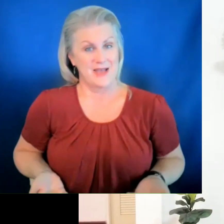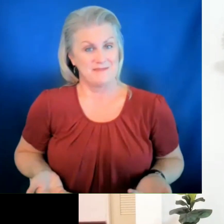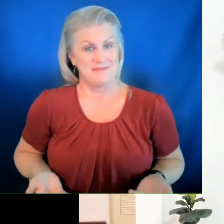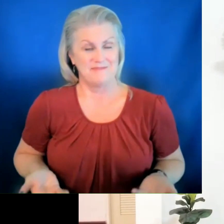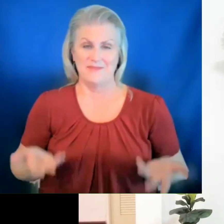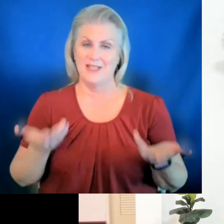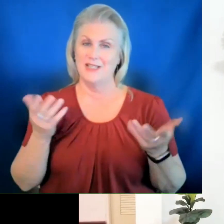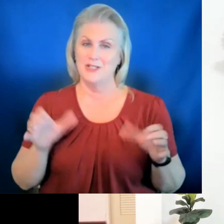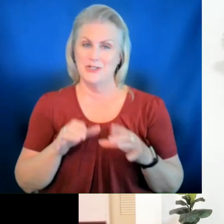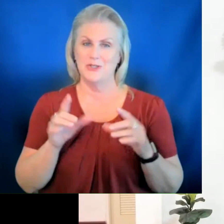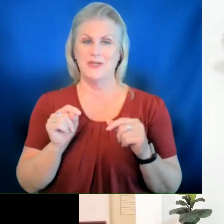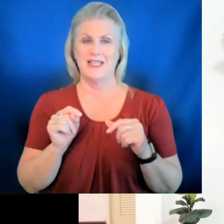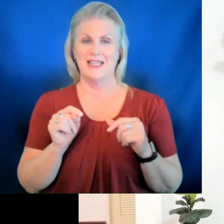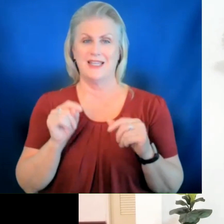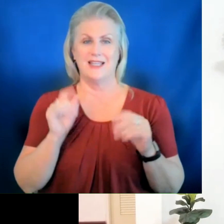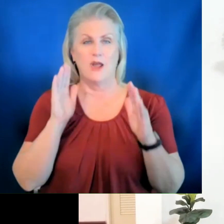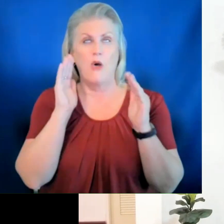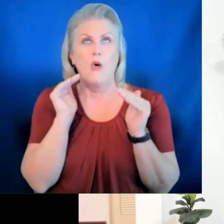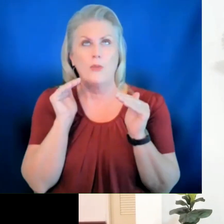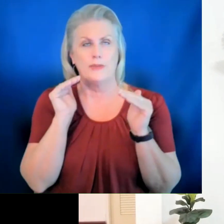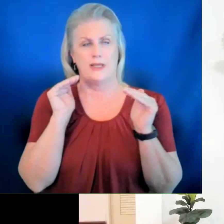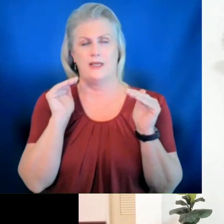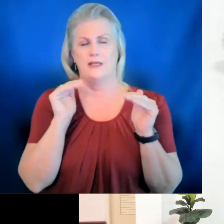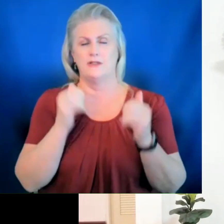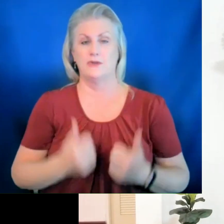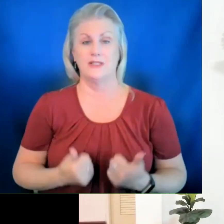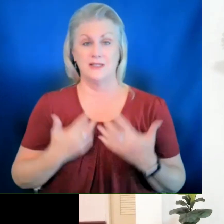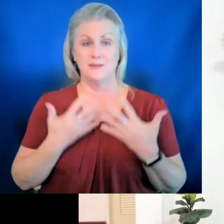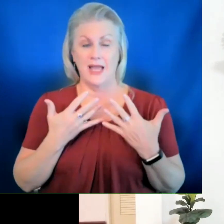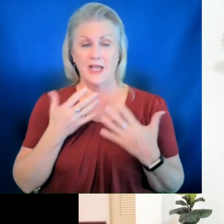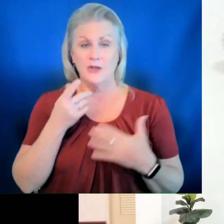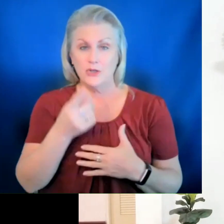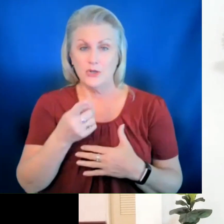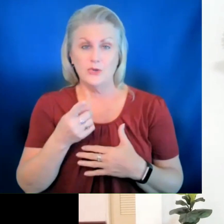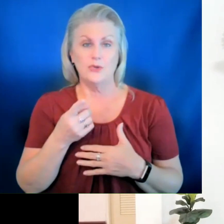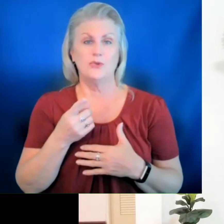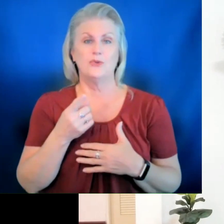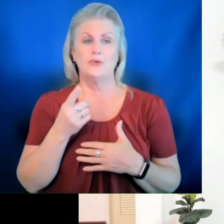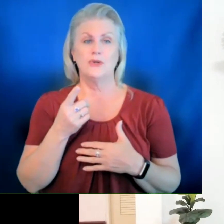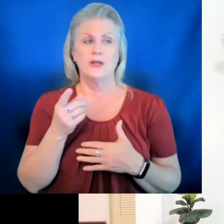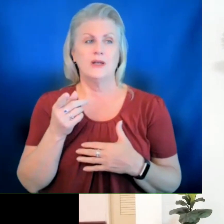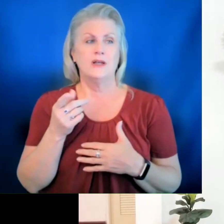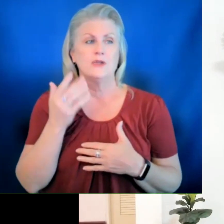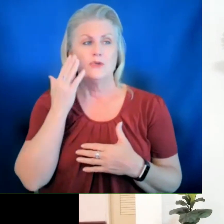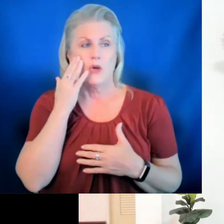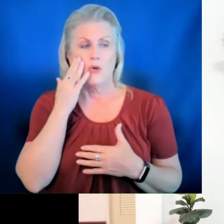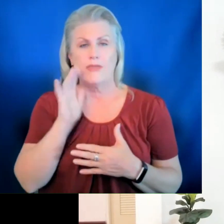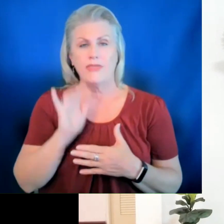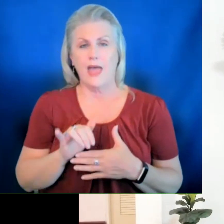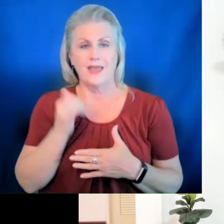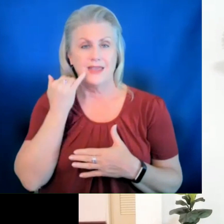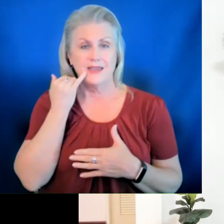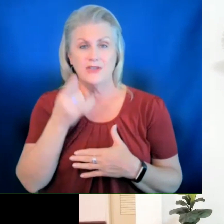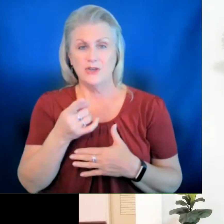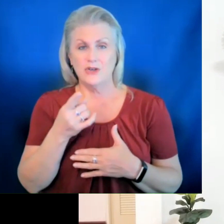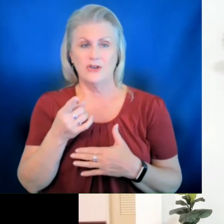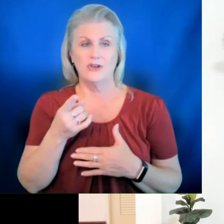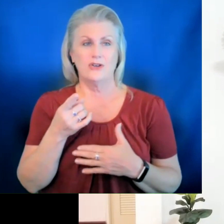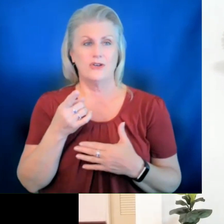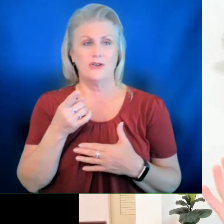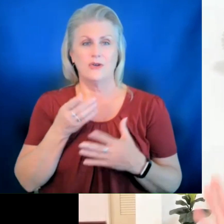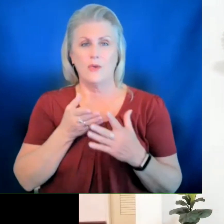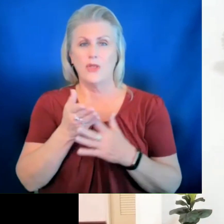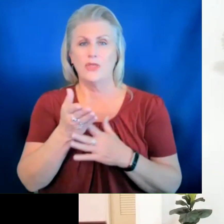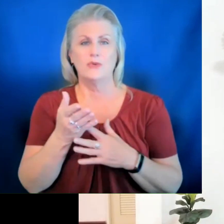am doing it, hoping to inspire you as well to know that if you are in a place right now